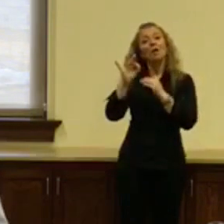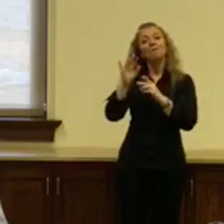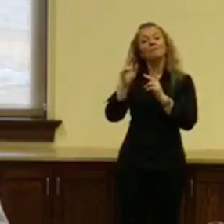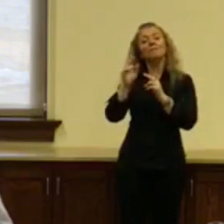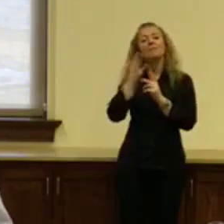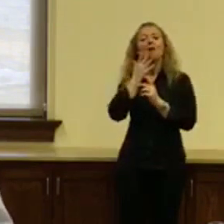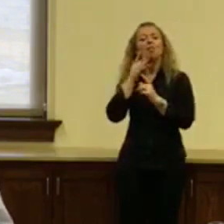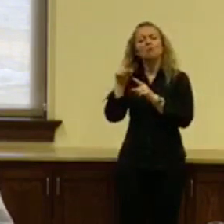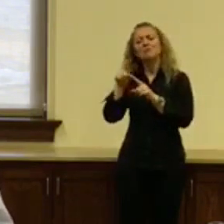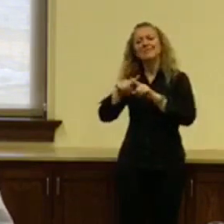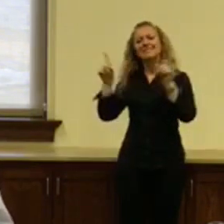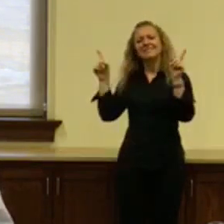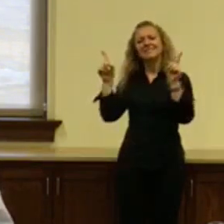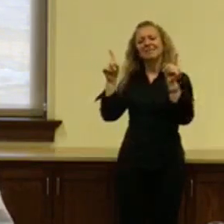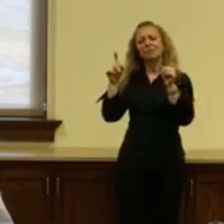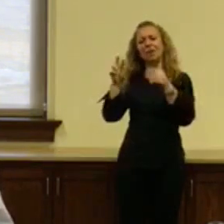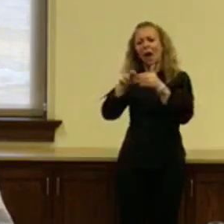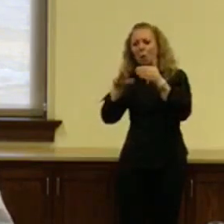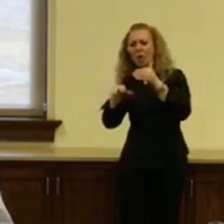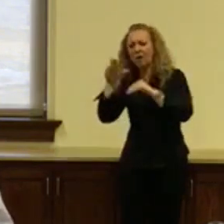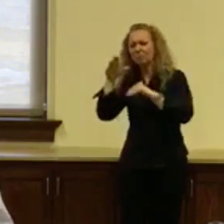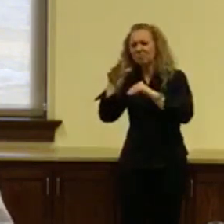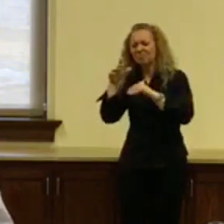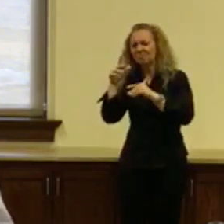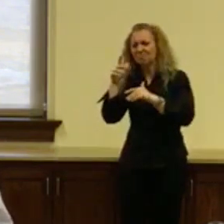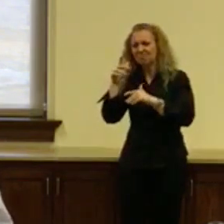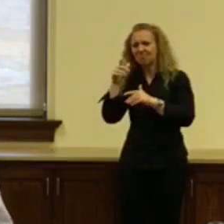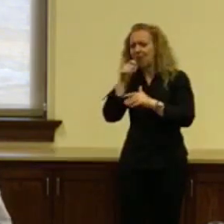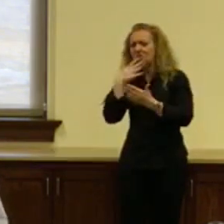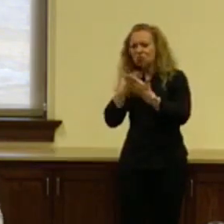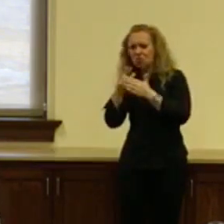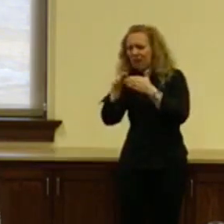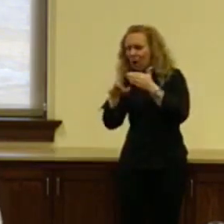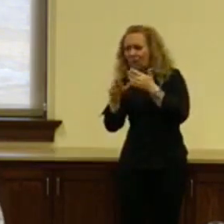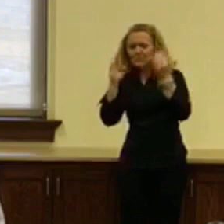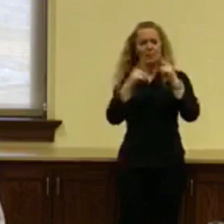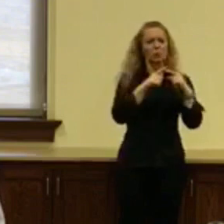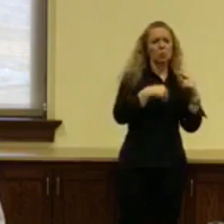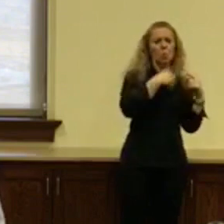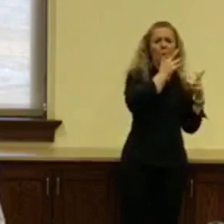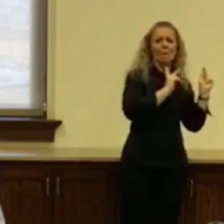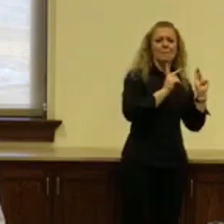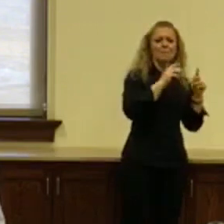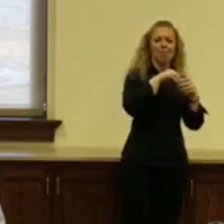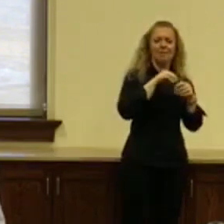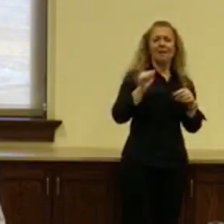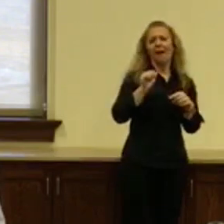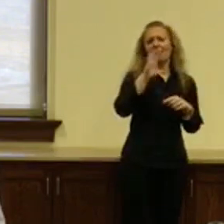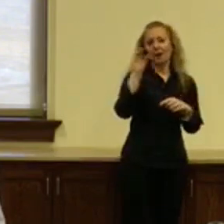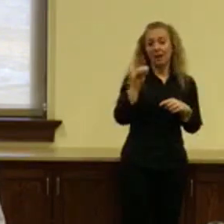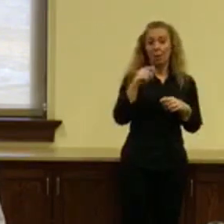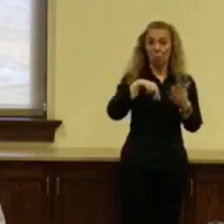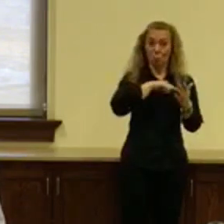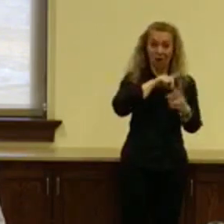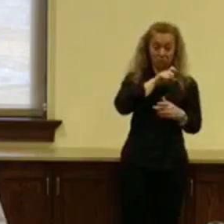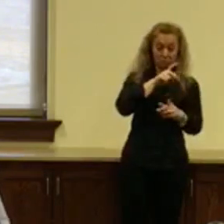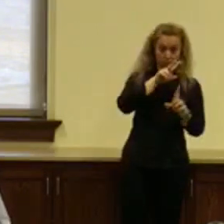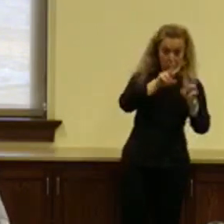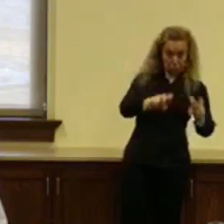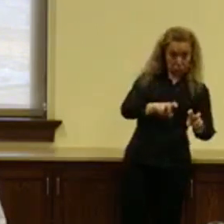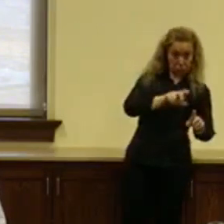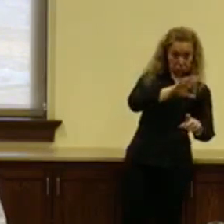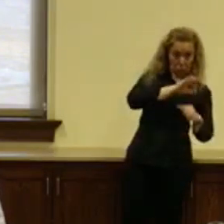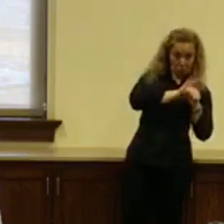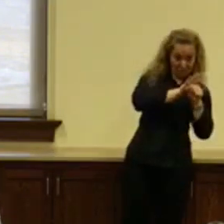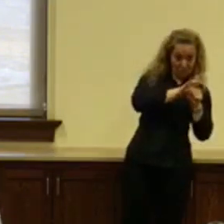outcomes in Allegheny County, and we need to know if COVID-19 is affecting those communities to a greater degree. Part of the challenge is that